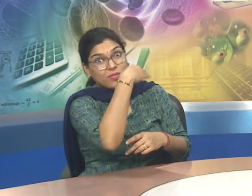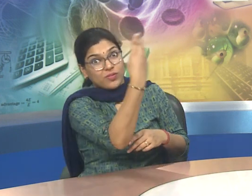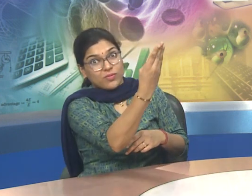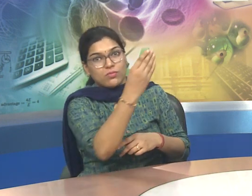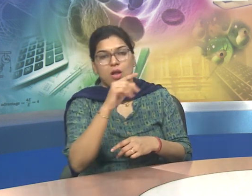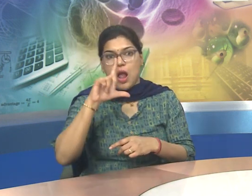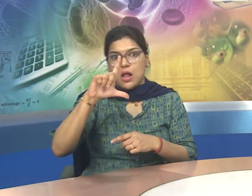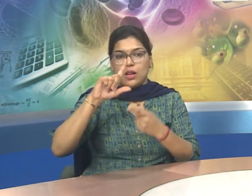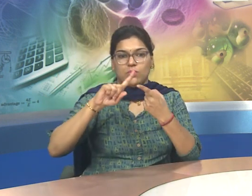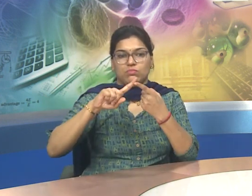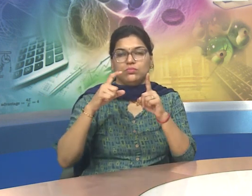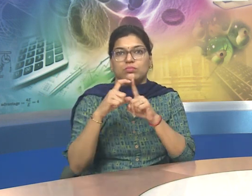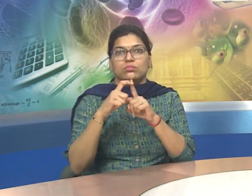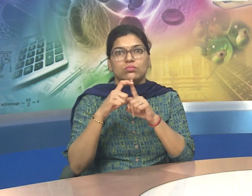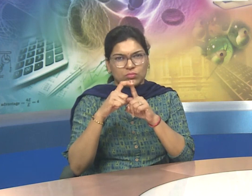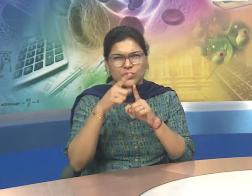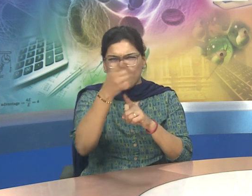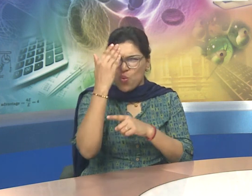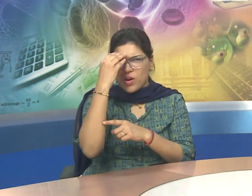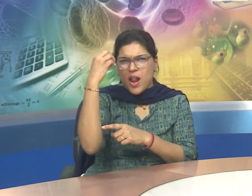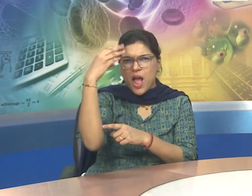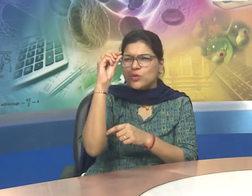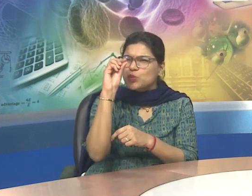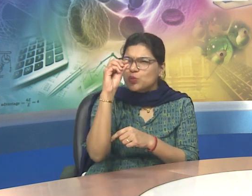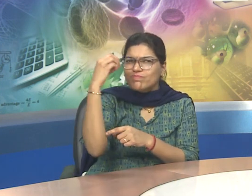And nowadays, the LED